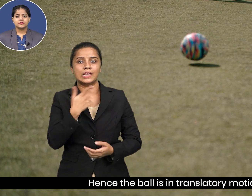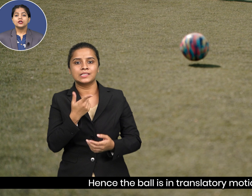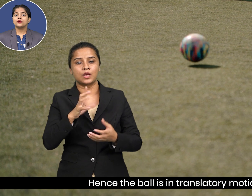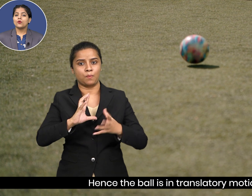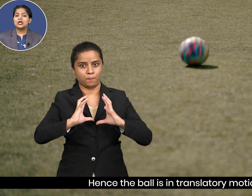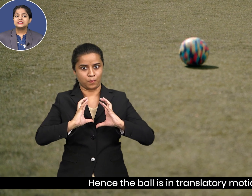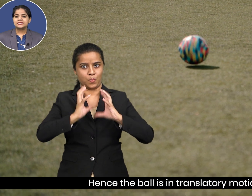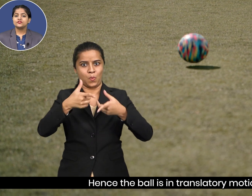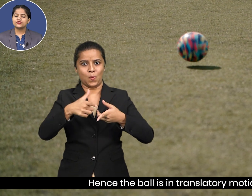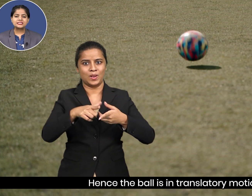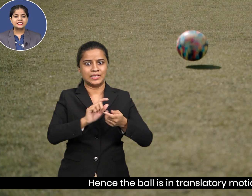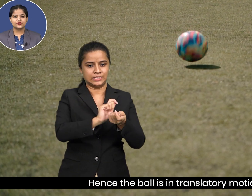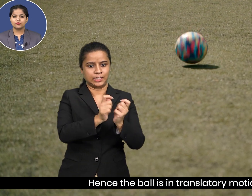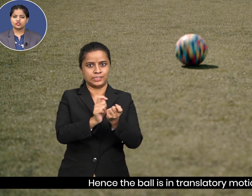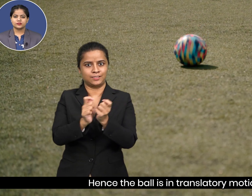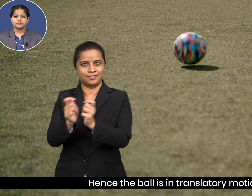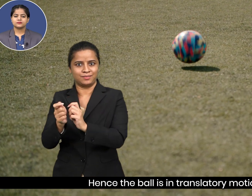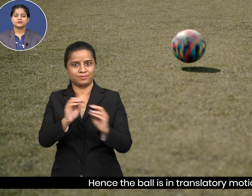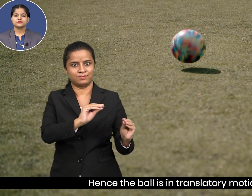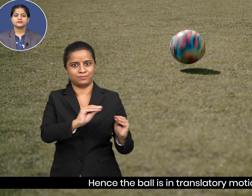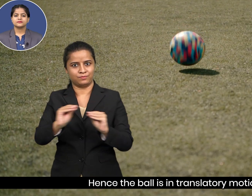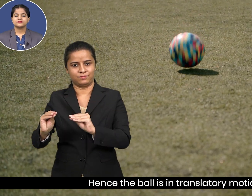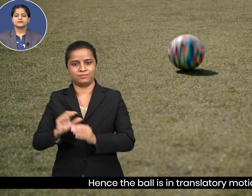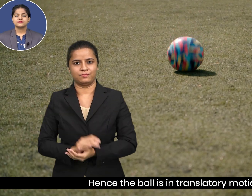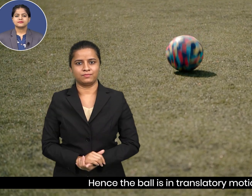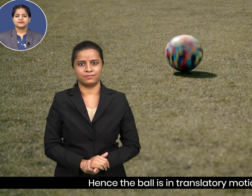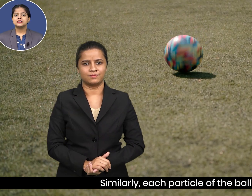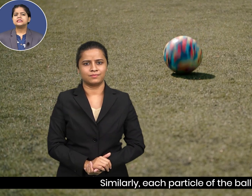Hence, the ball is in translatory motion.